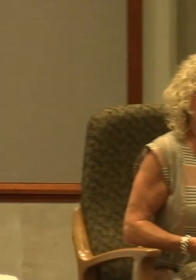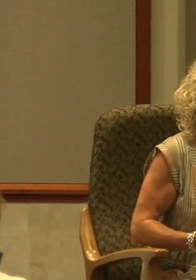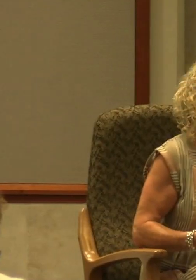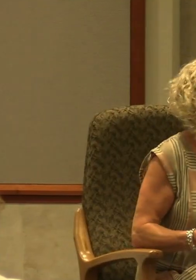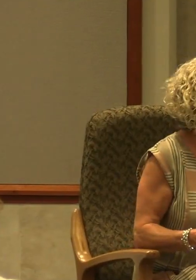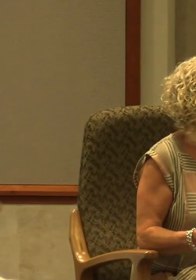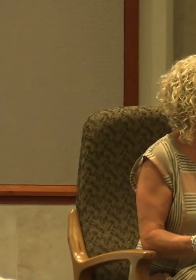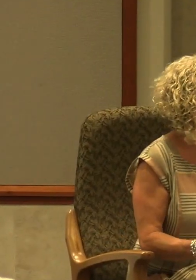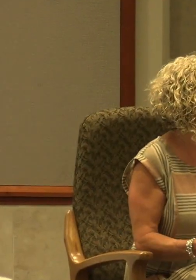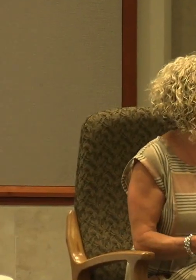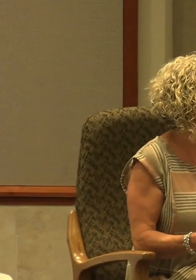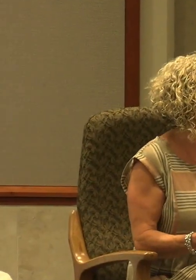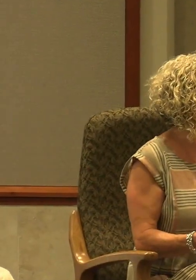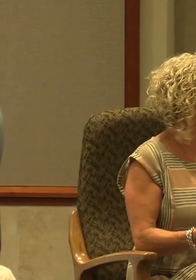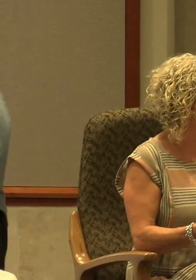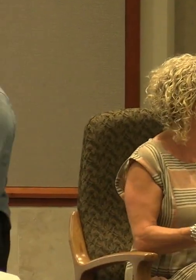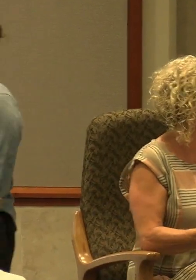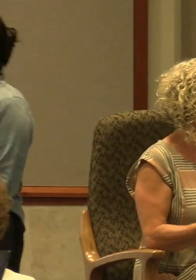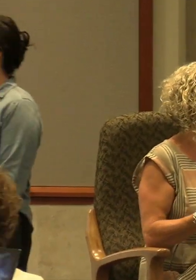Hi, everyone.